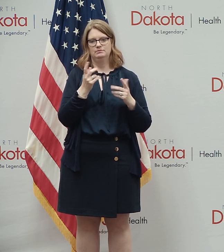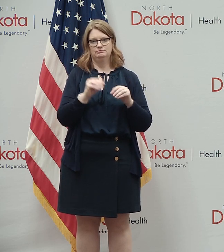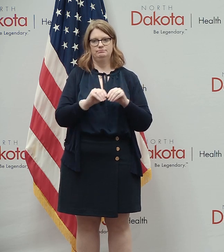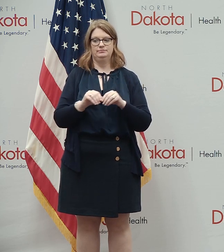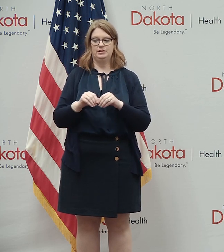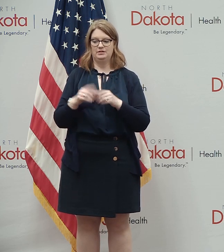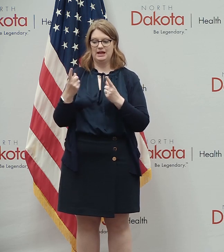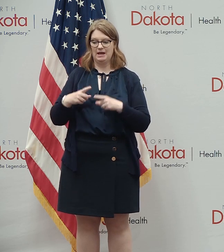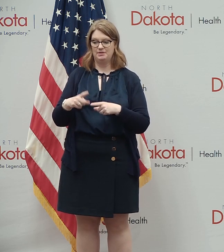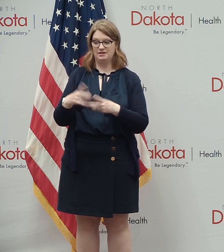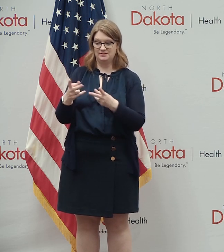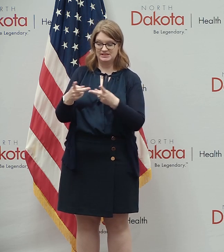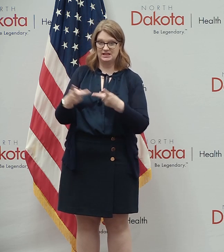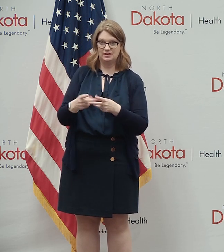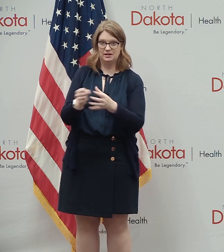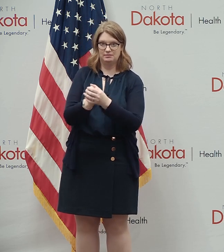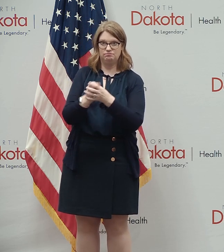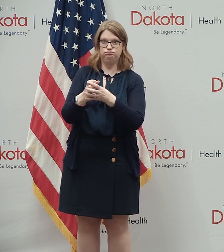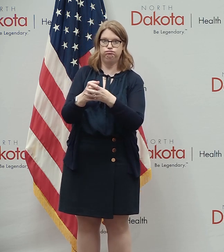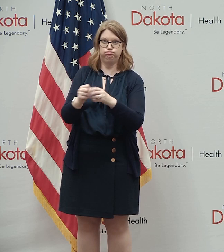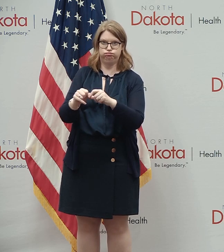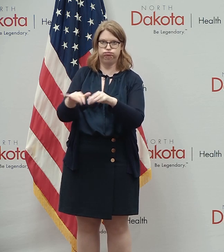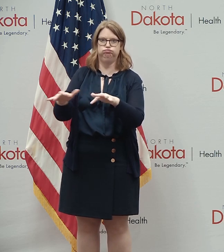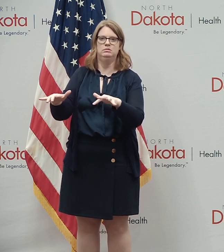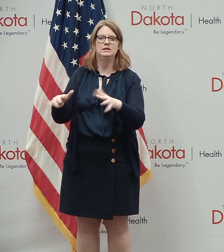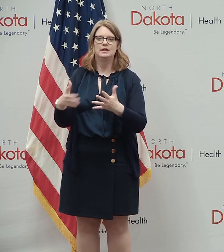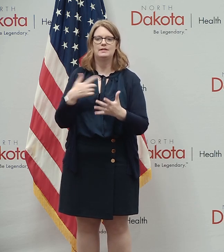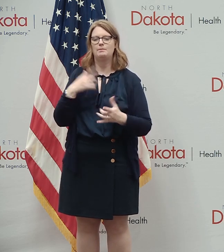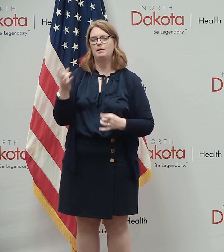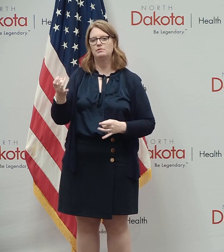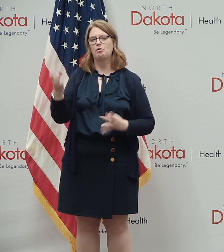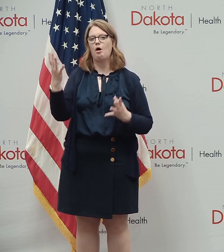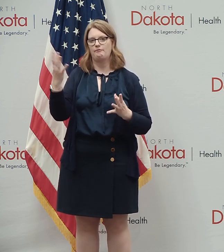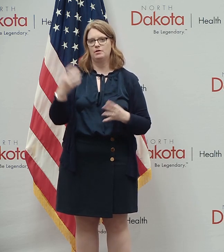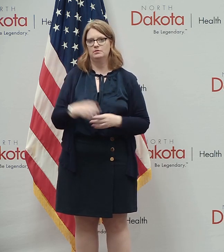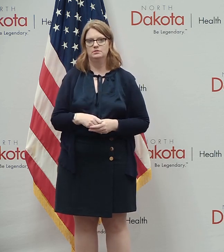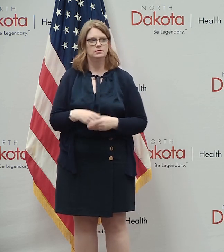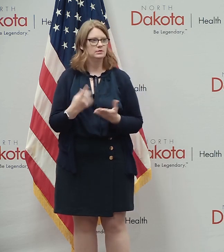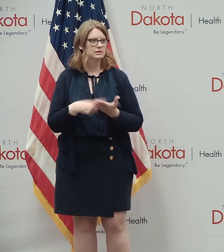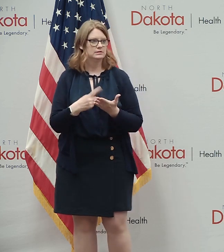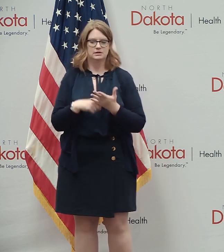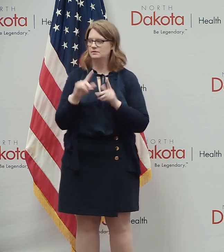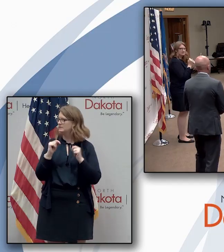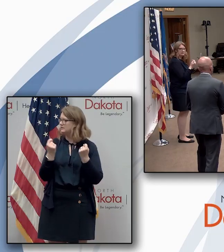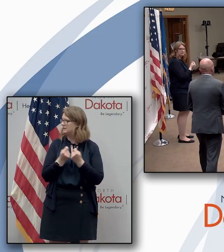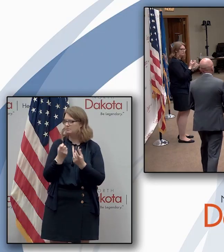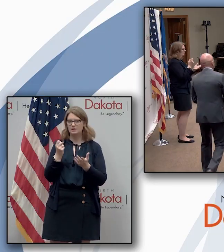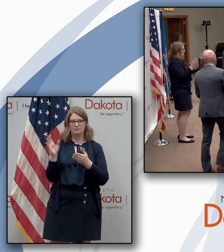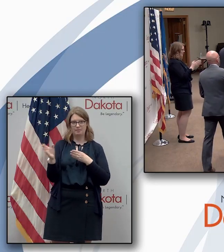at a facility. That would be devastating to all of us. But Chris, you want to talk a little bit about your team and how we're going to improve plans?